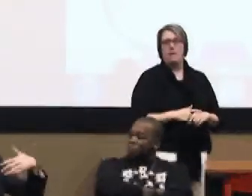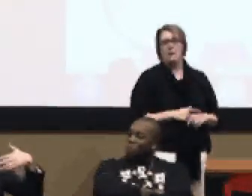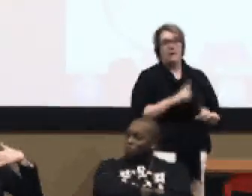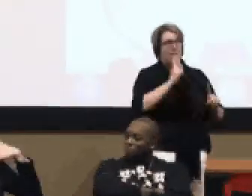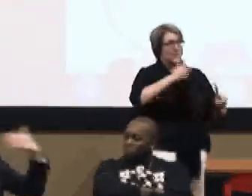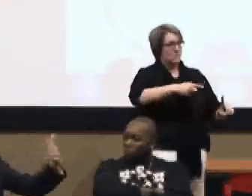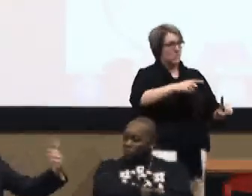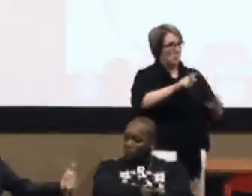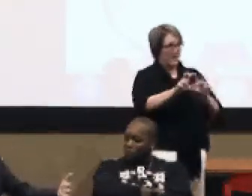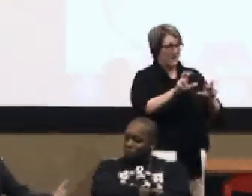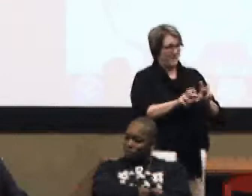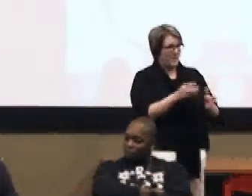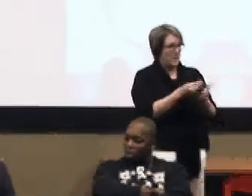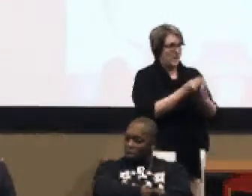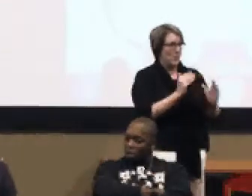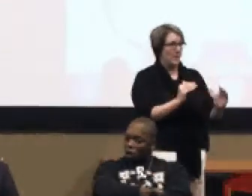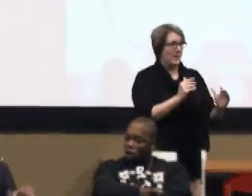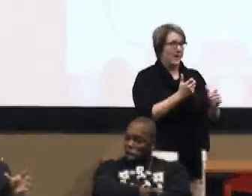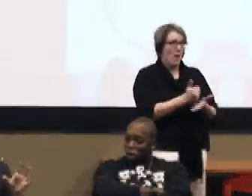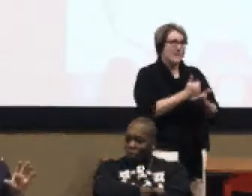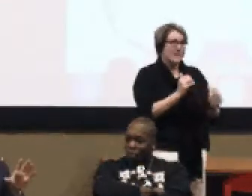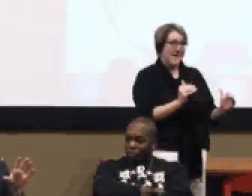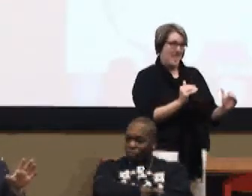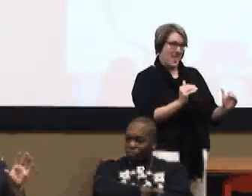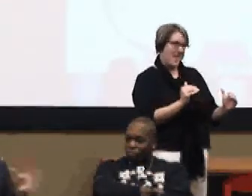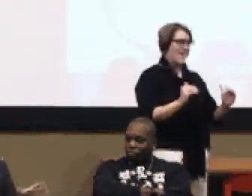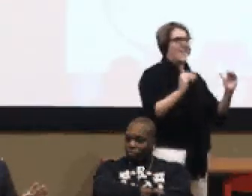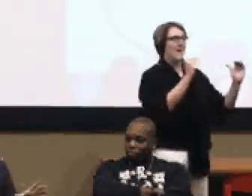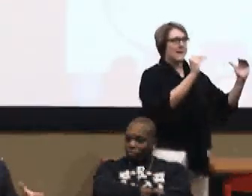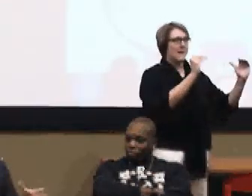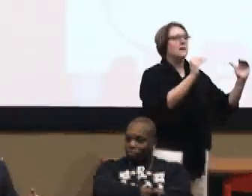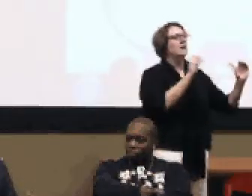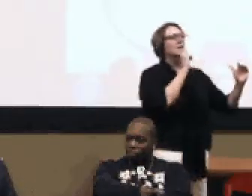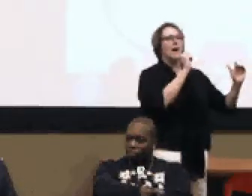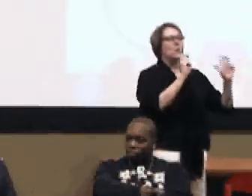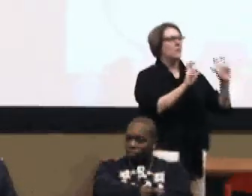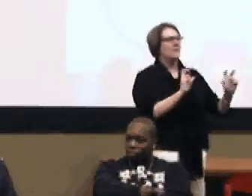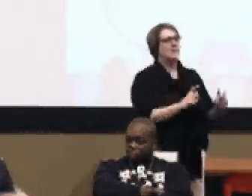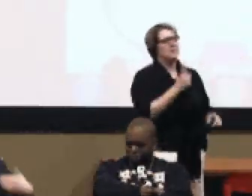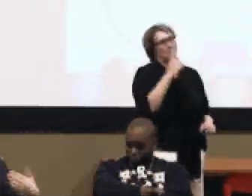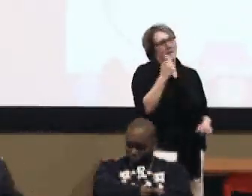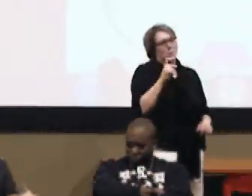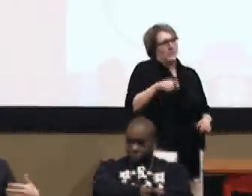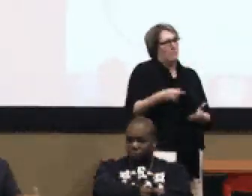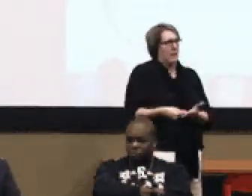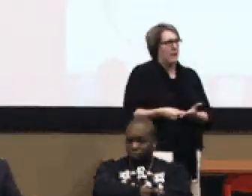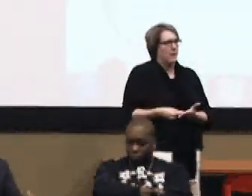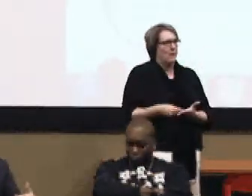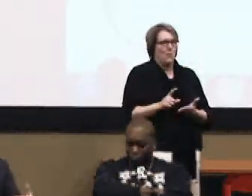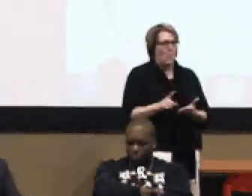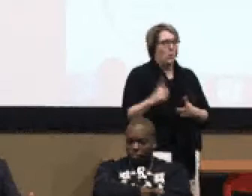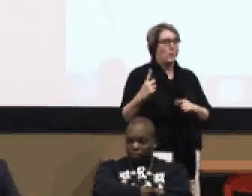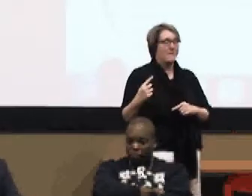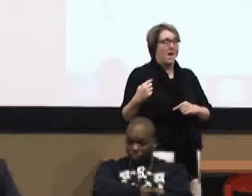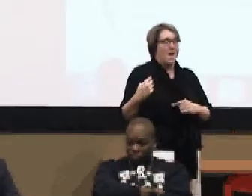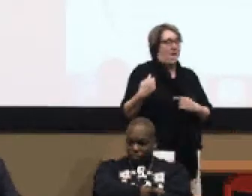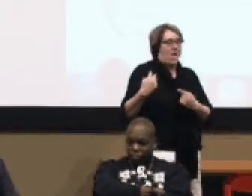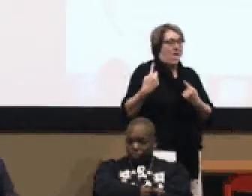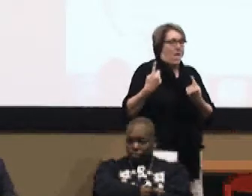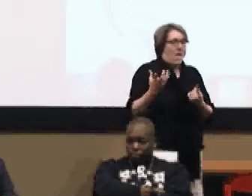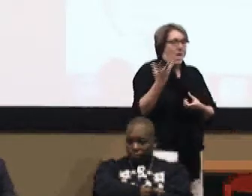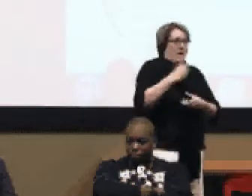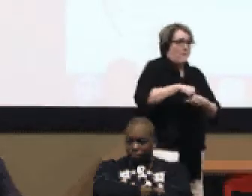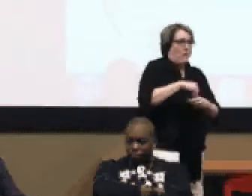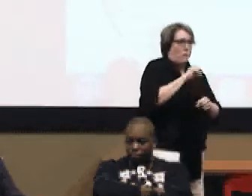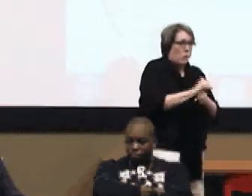investor dollars really help us get to the next level. So you sort of like, it's not just investment for the sake of investment. We've done the time, we've put in the work, and